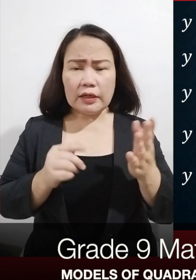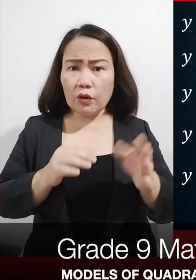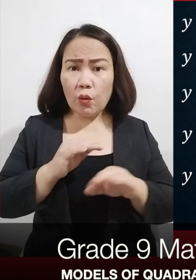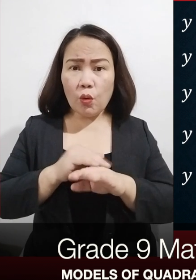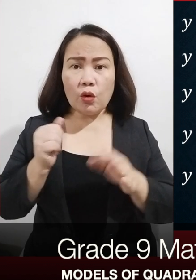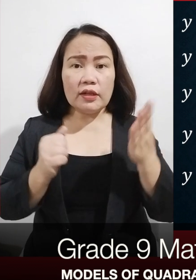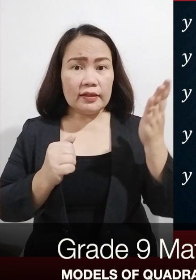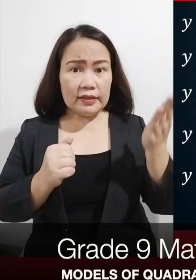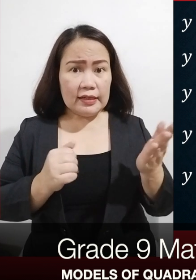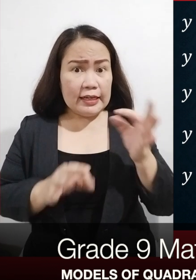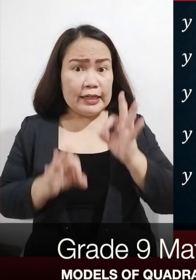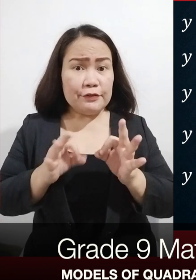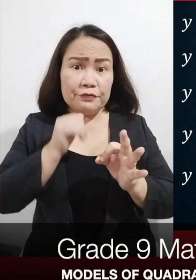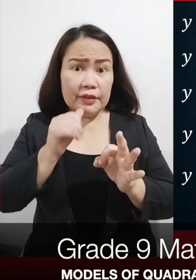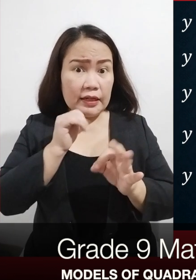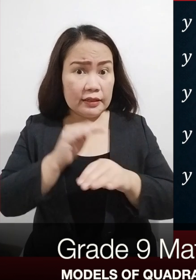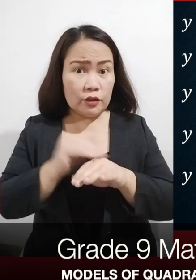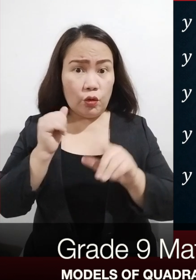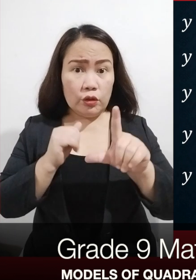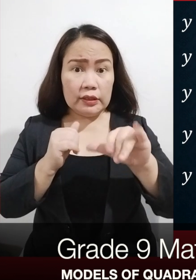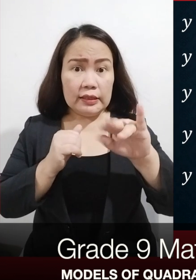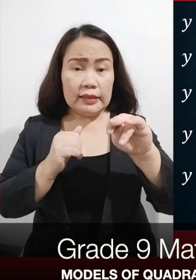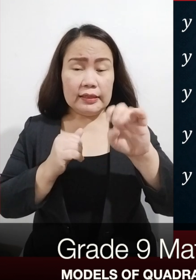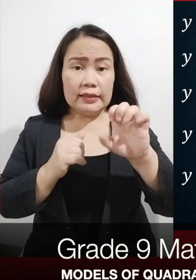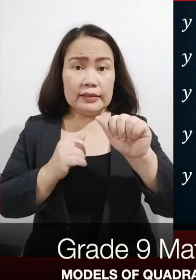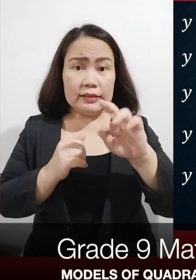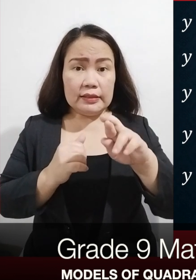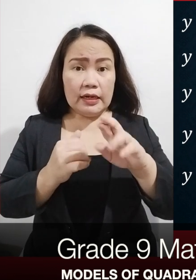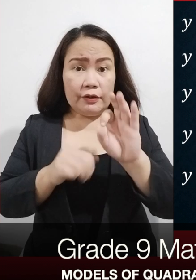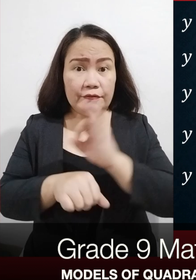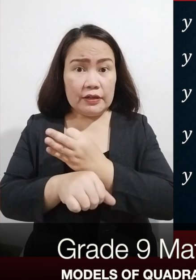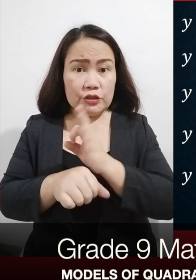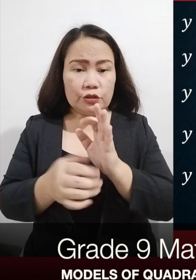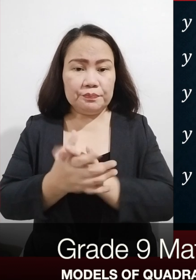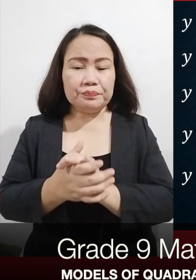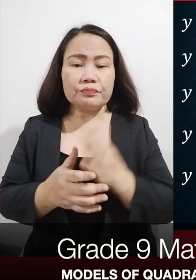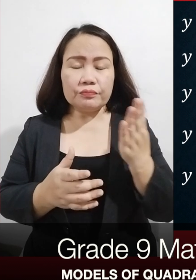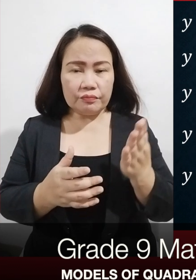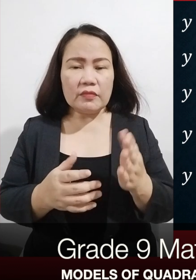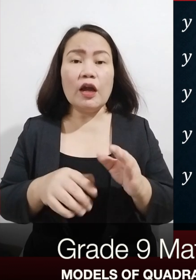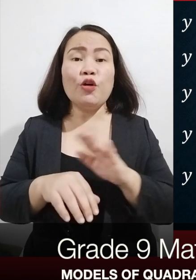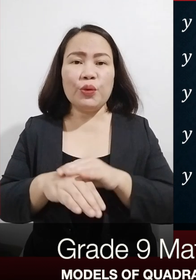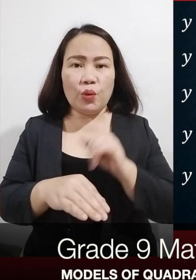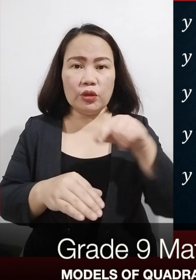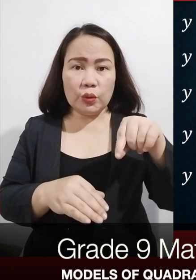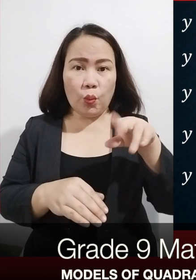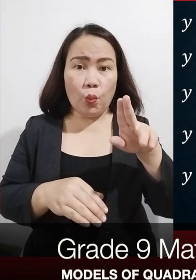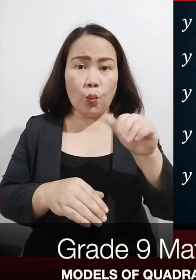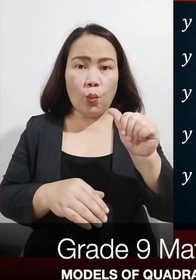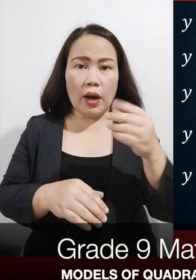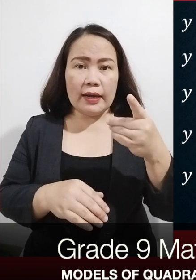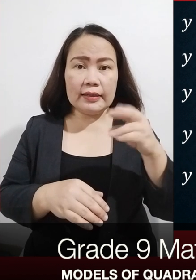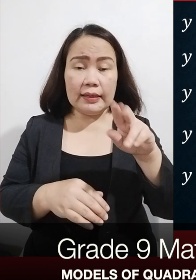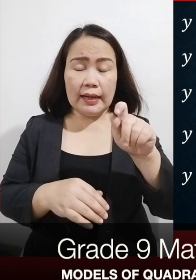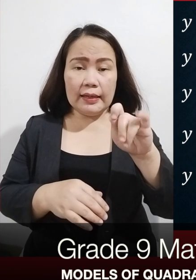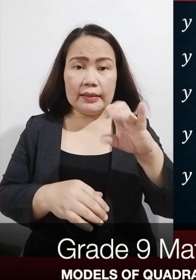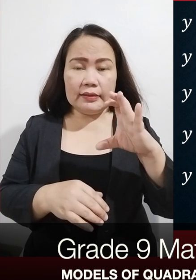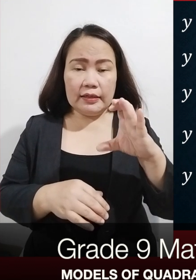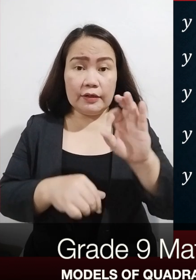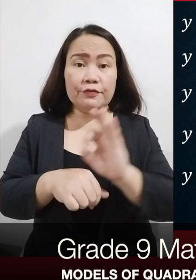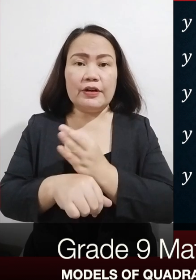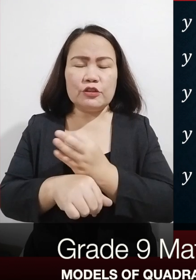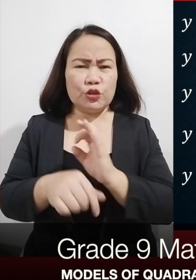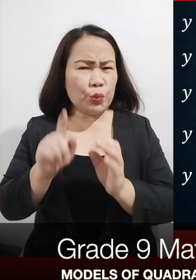linear function, ano ang tawag natin dito? So, ito yung tinatawag nating quadratic functions. What is a